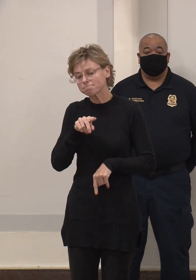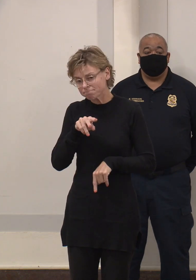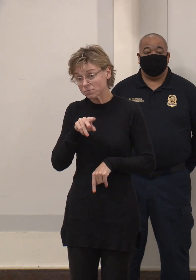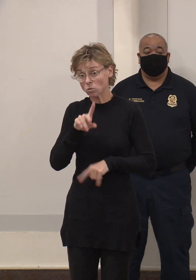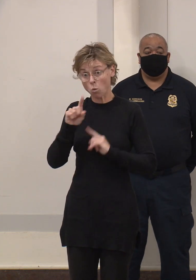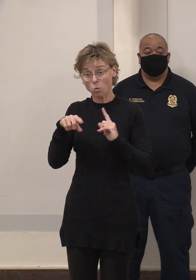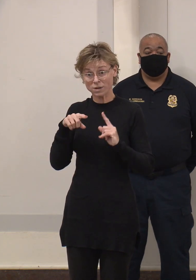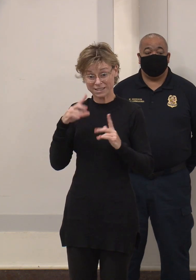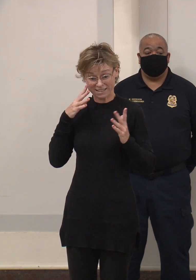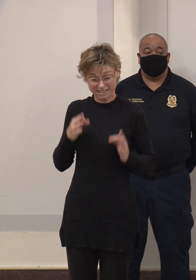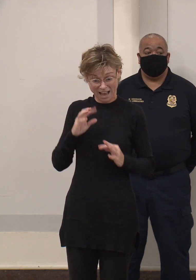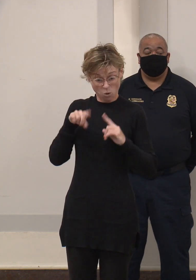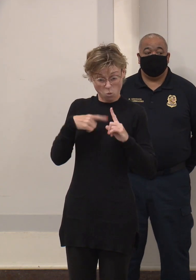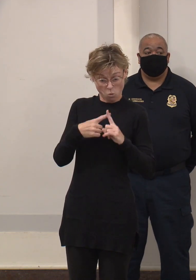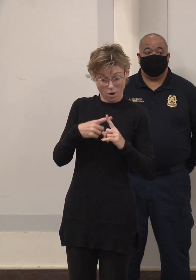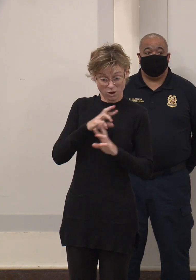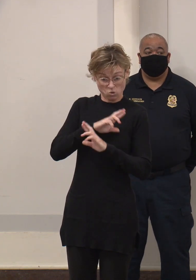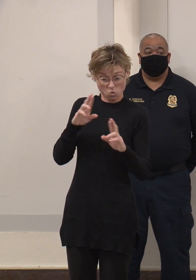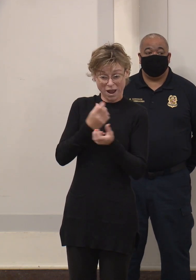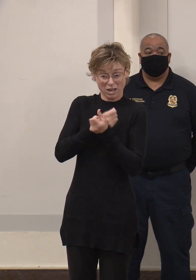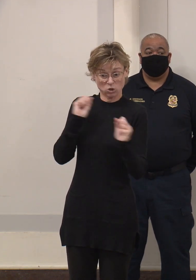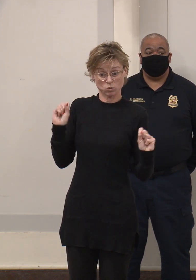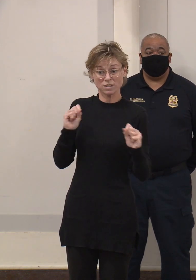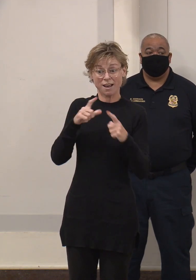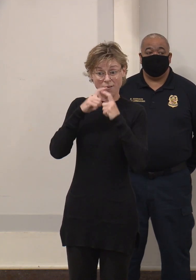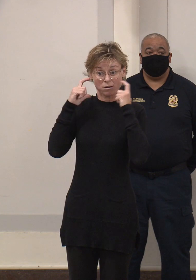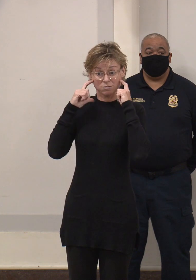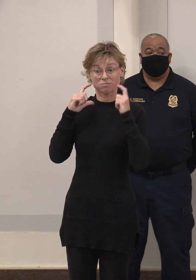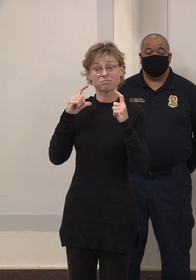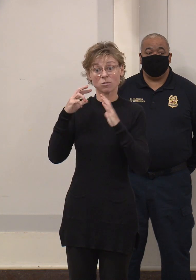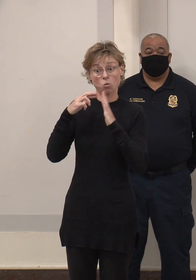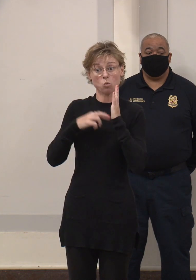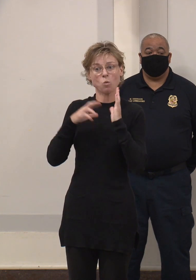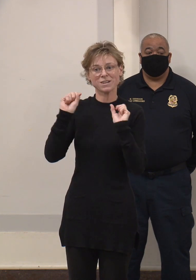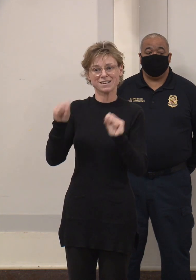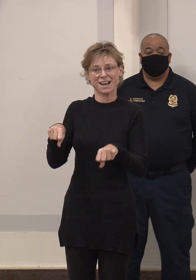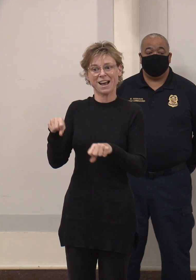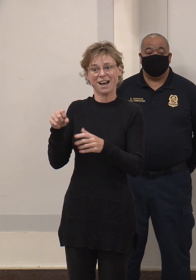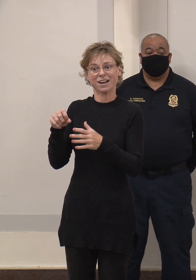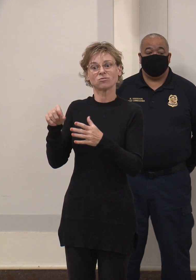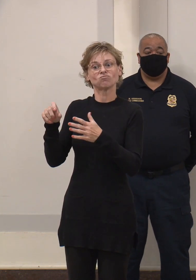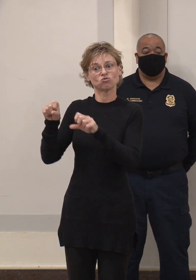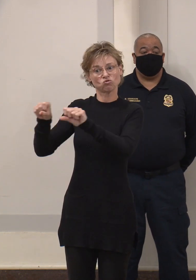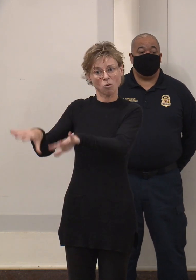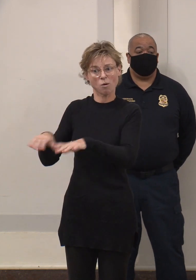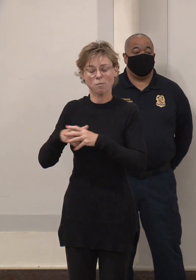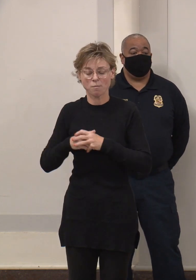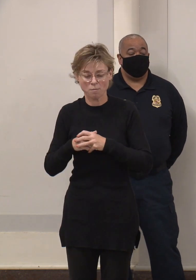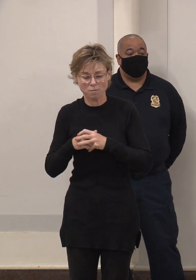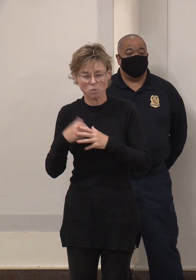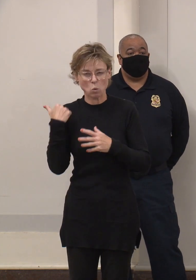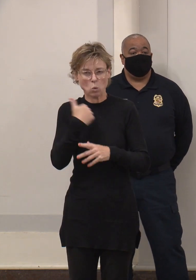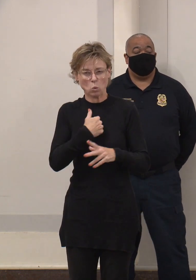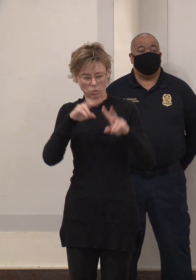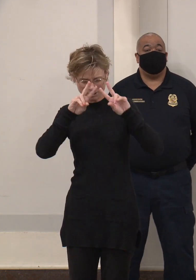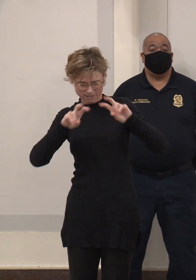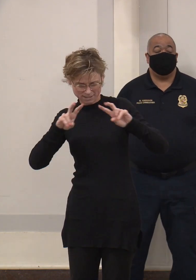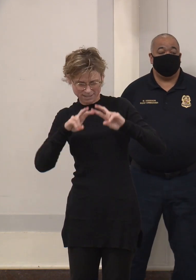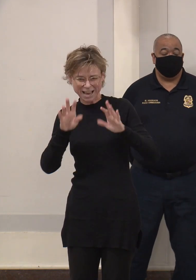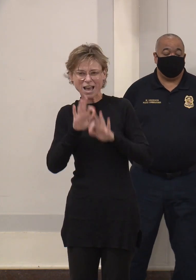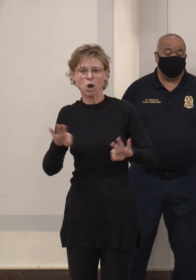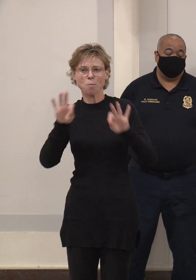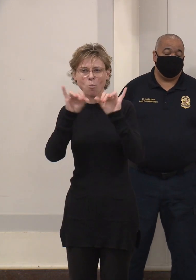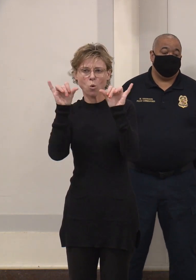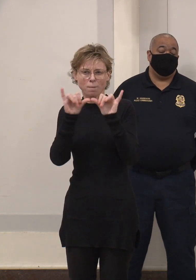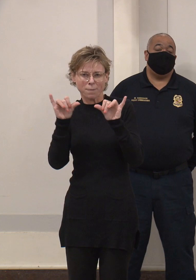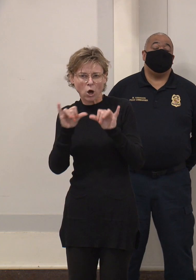it is safe to lift the indoor mask order. Our coronavirus dashboard highlights the key metrics used in decision-making around lifting the